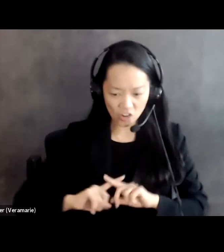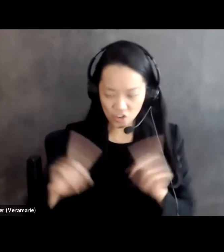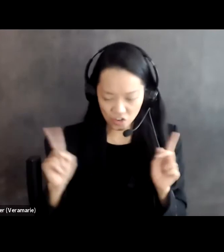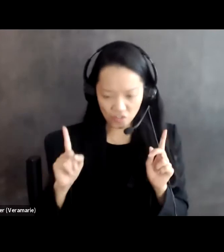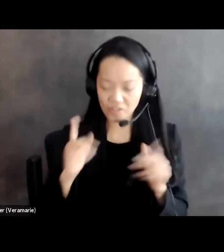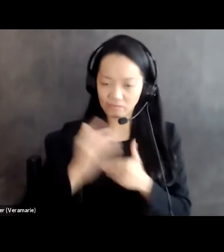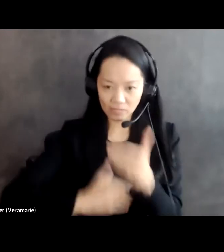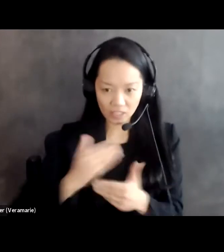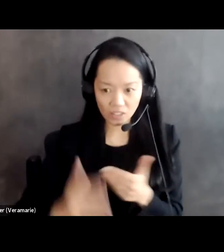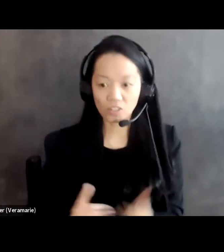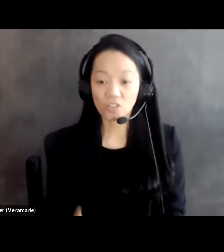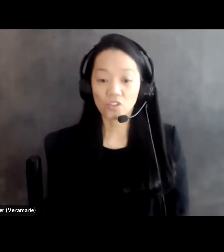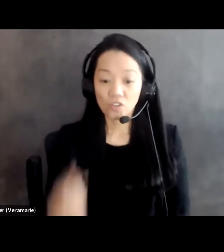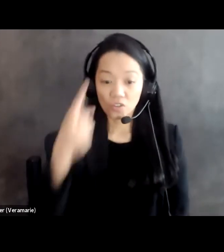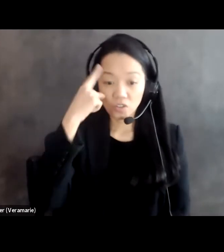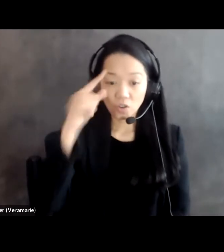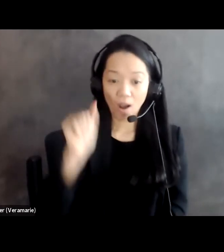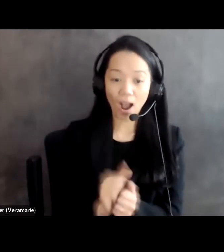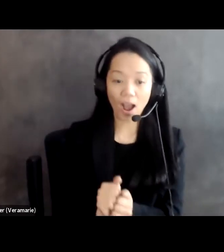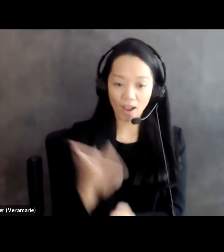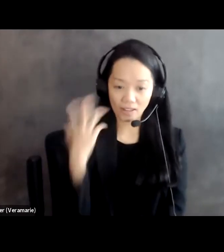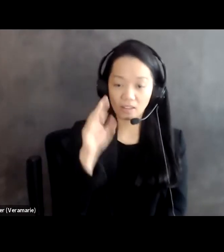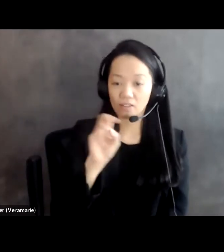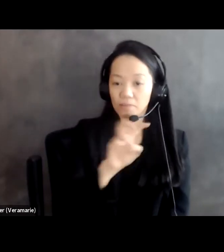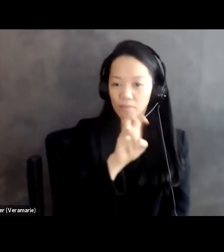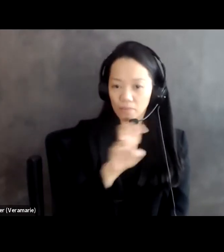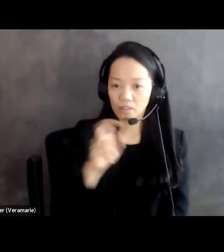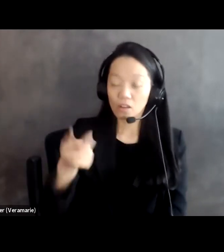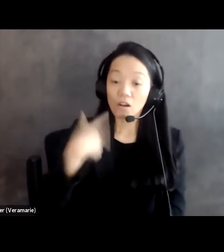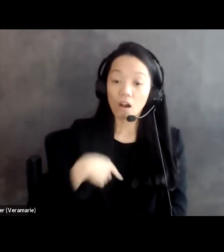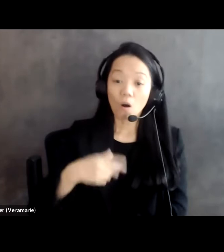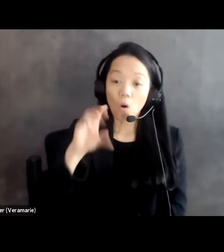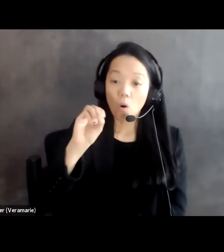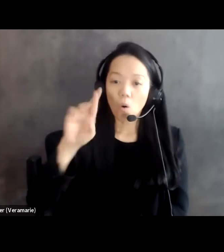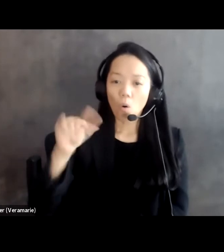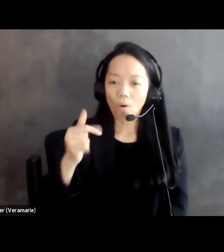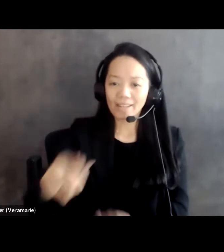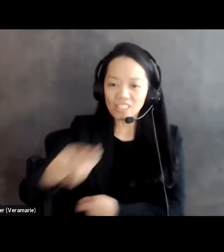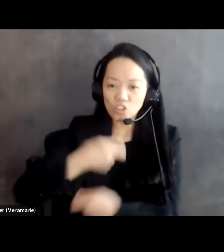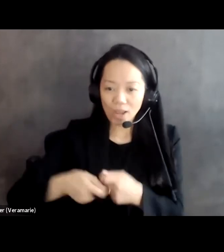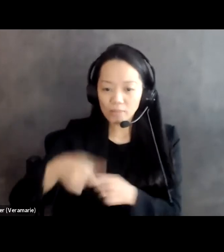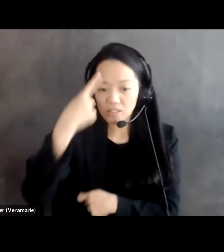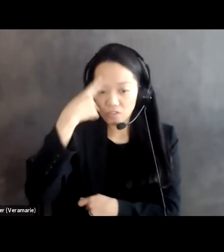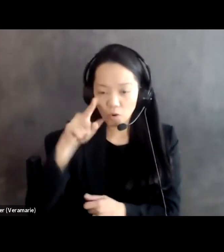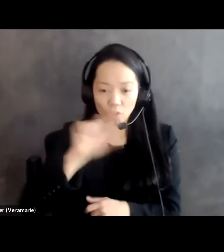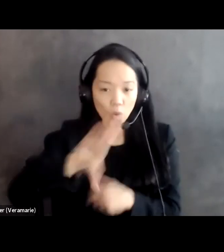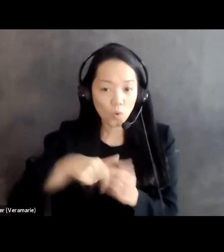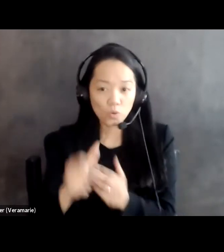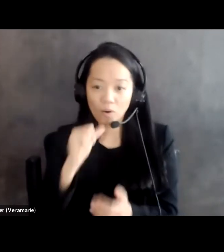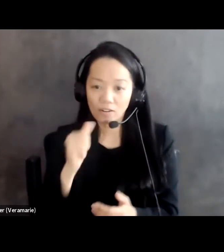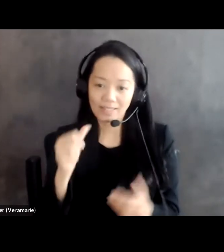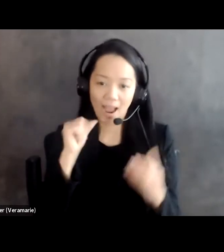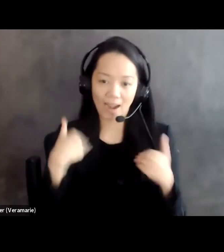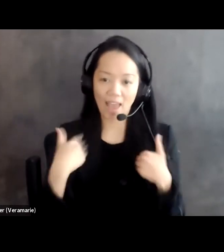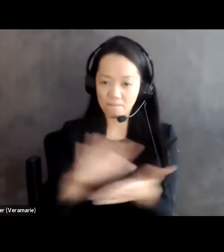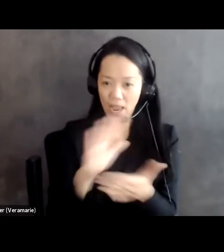for the undocumented, public policy issue, critically important. But when I got involved with it, I realized